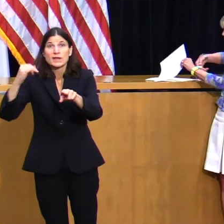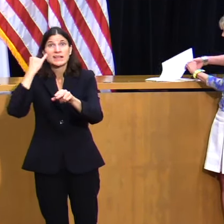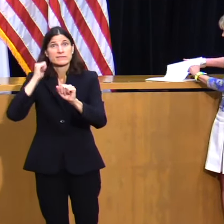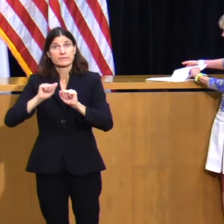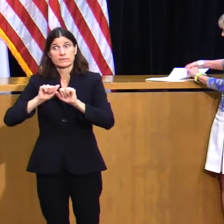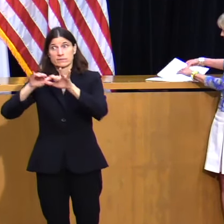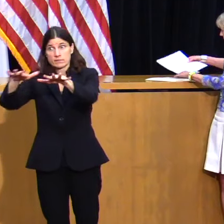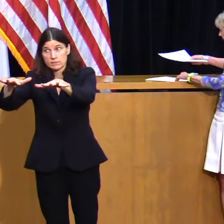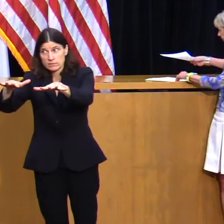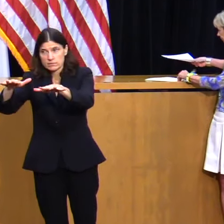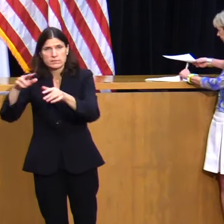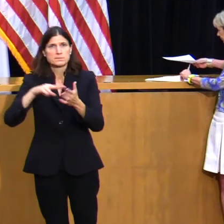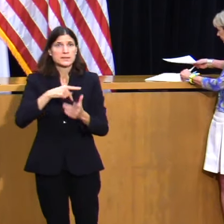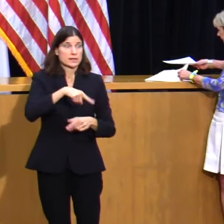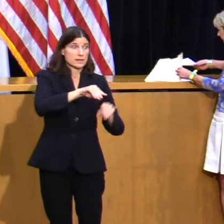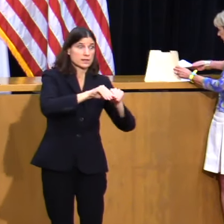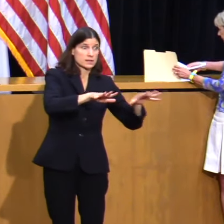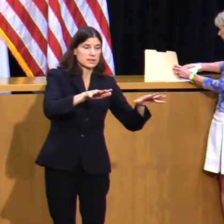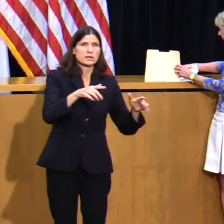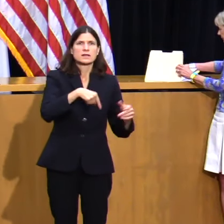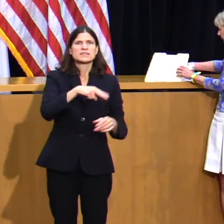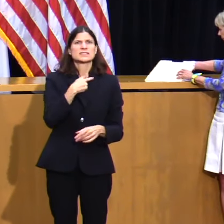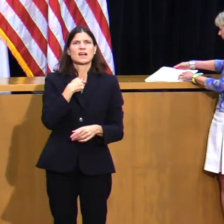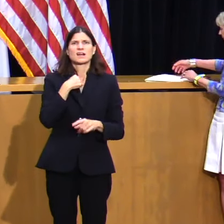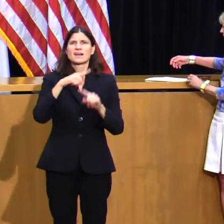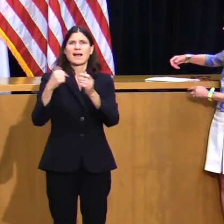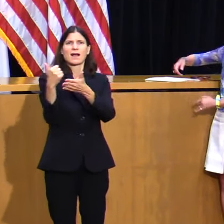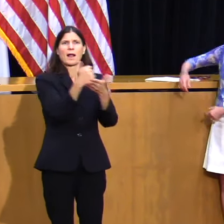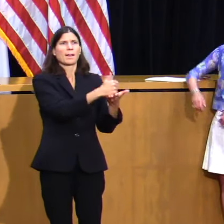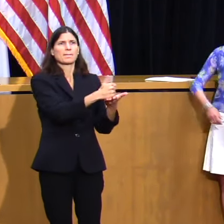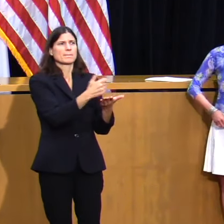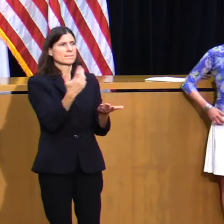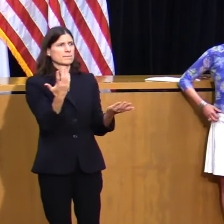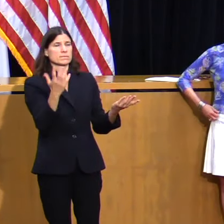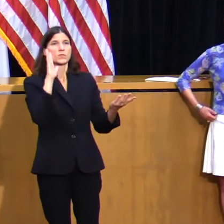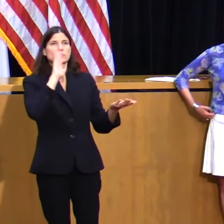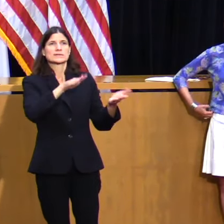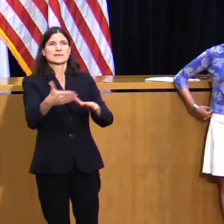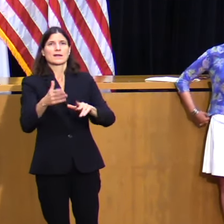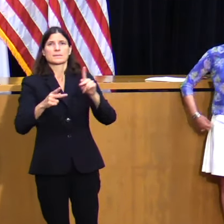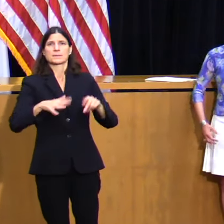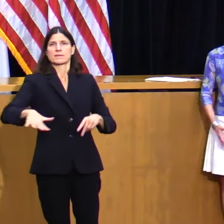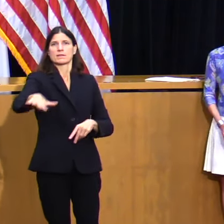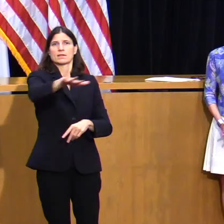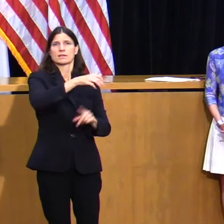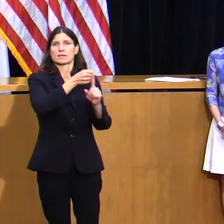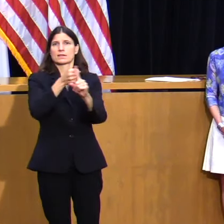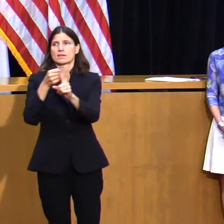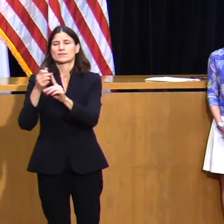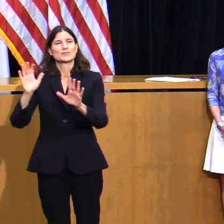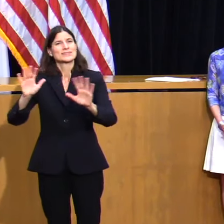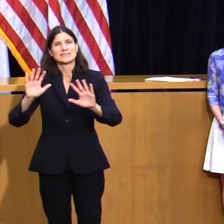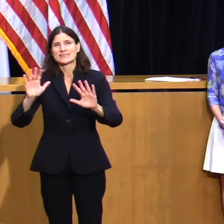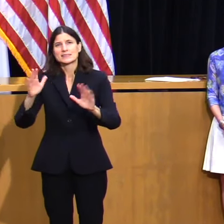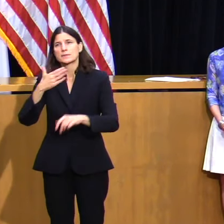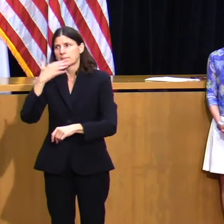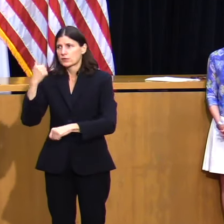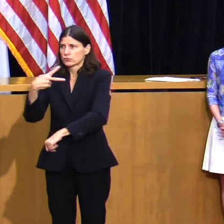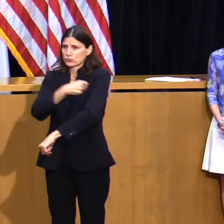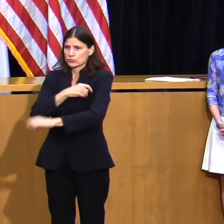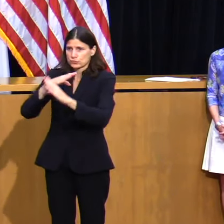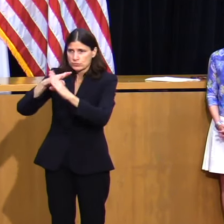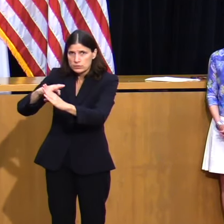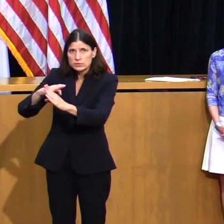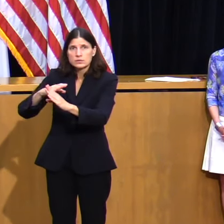happen in the hospital system at the same time. Now, we currently have about an 81% positive test rate,